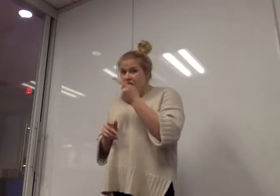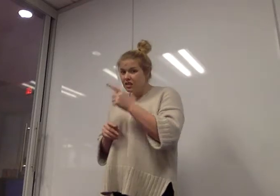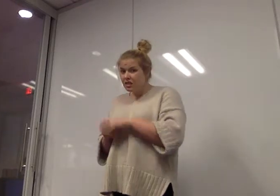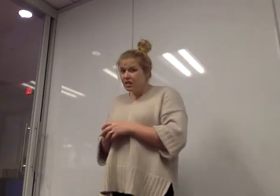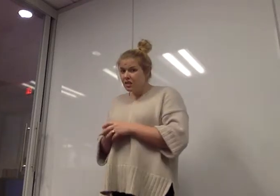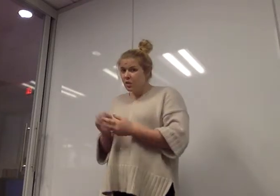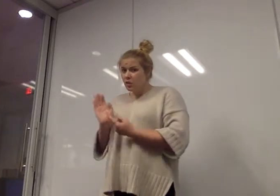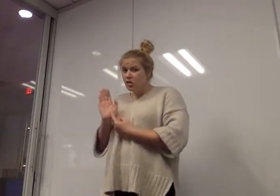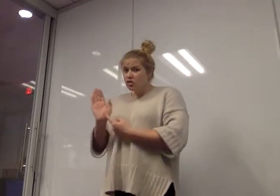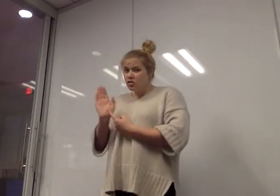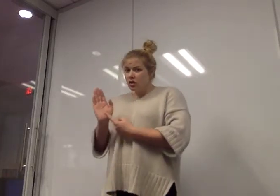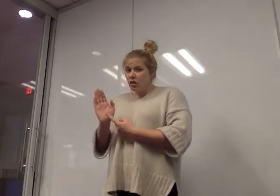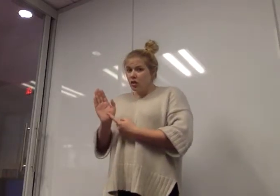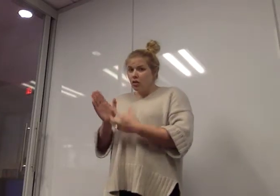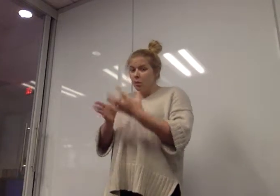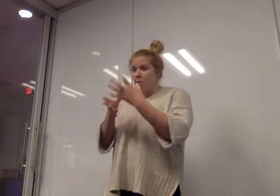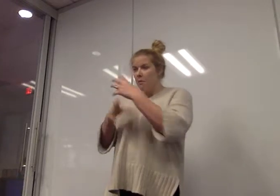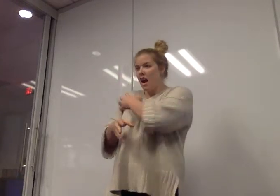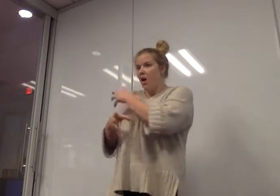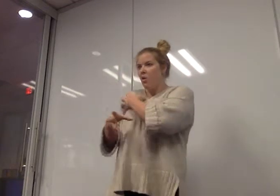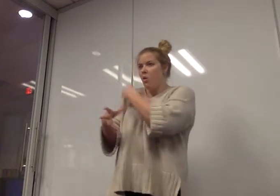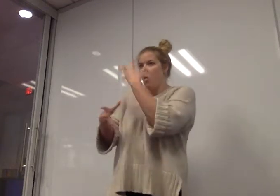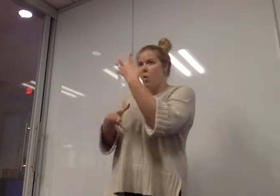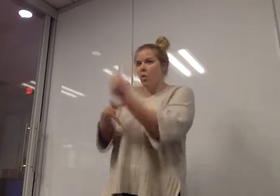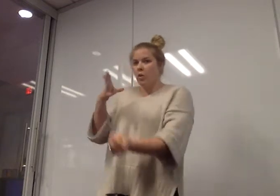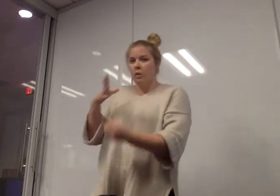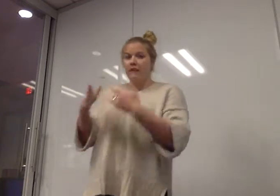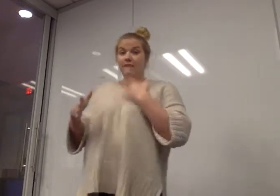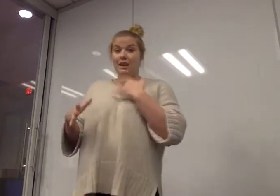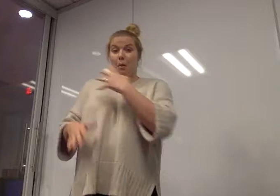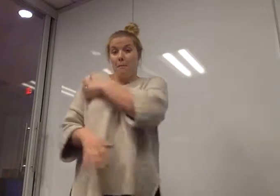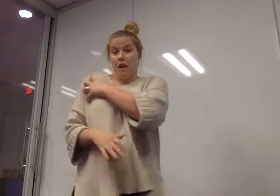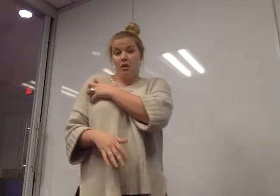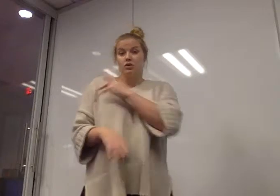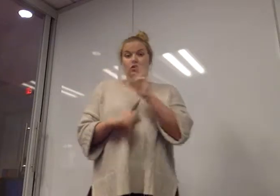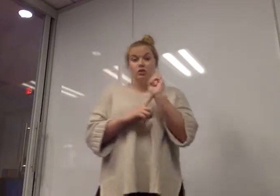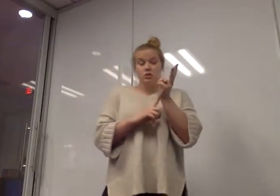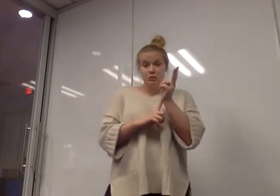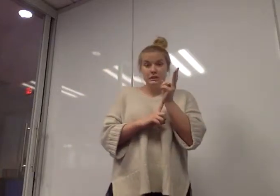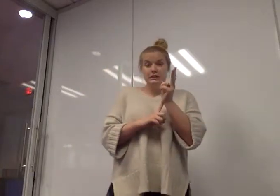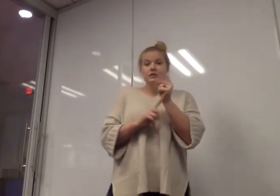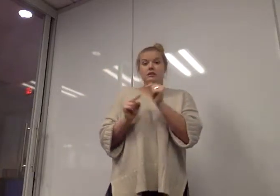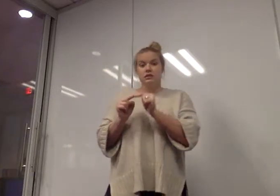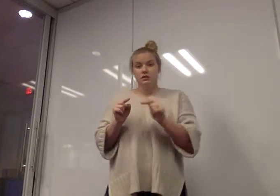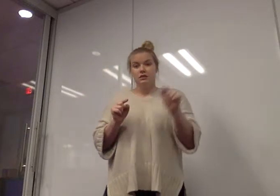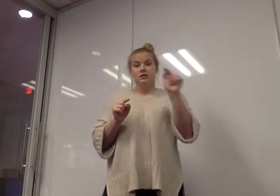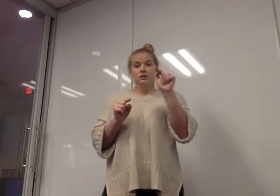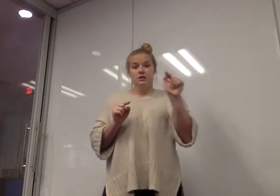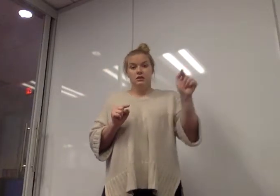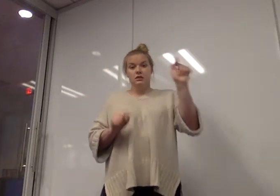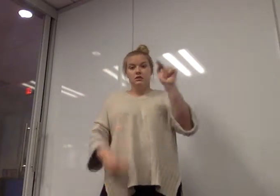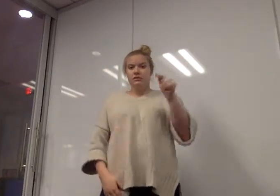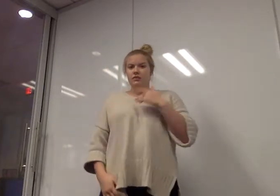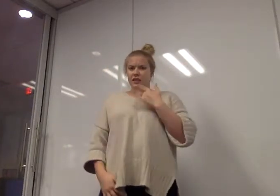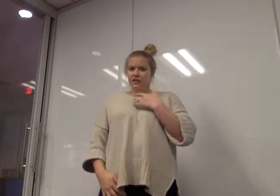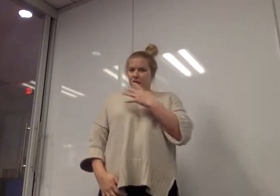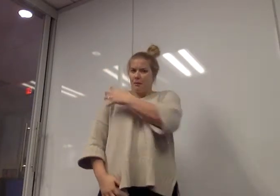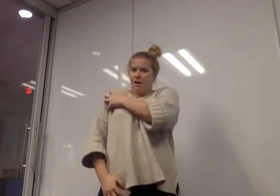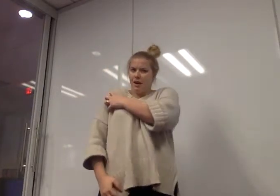of power. We want them to be feeling power, right? So 2 minutes they do this. We then ask them, how powerful do you feel on a series of